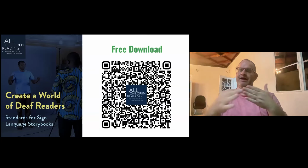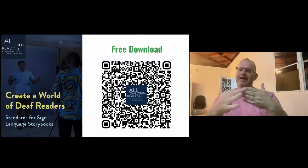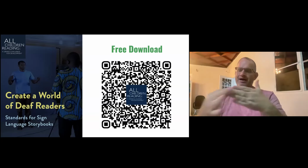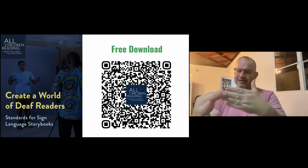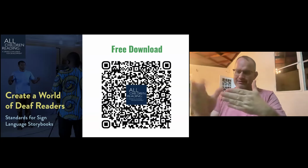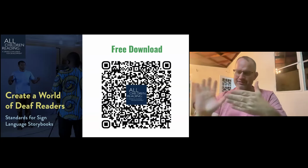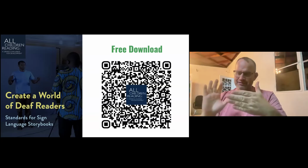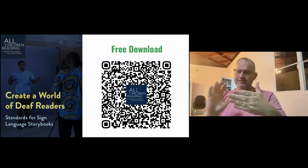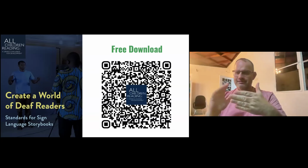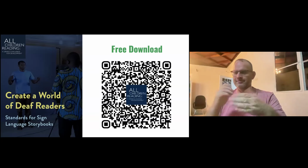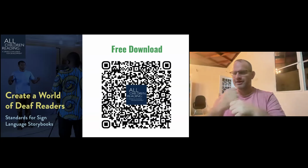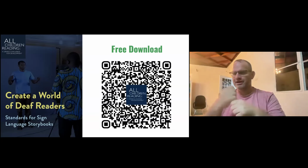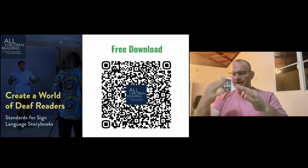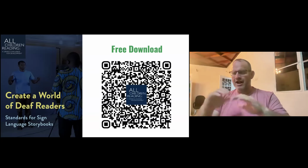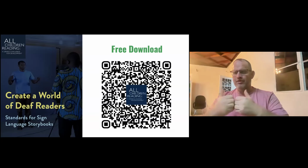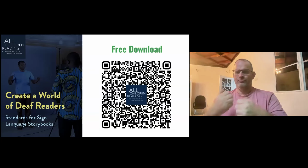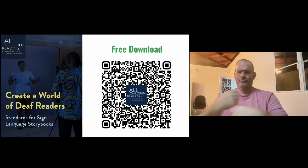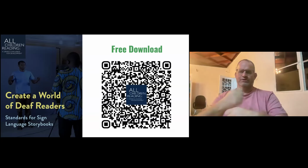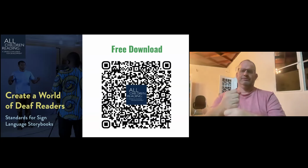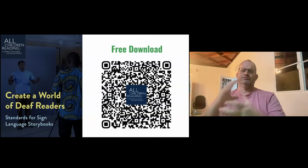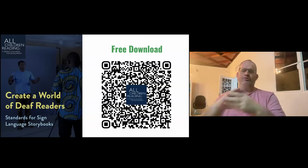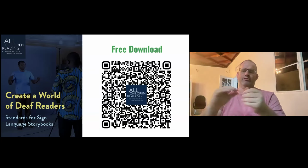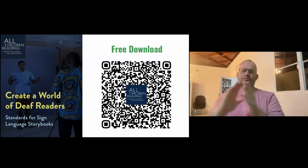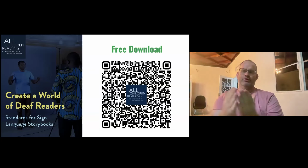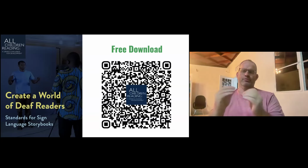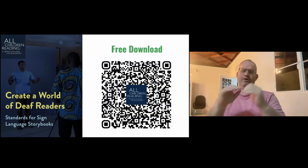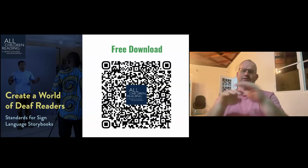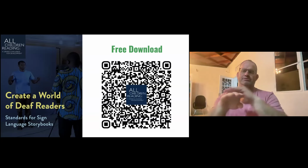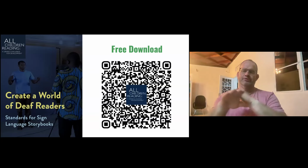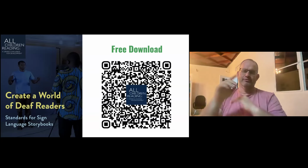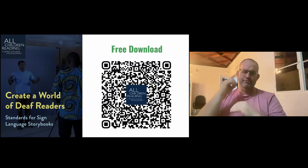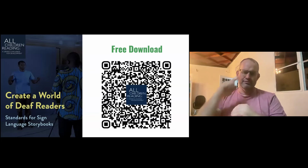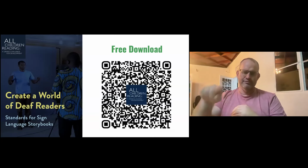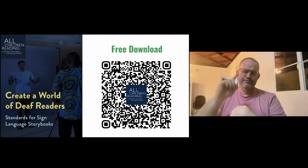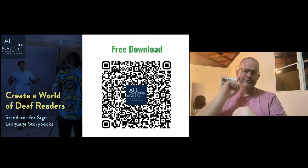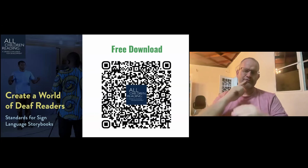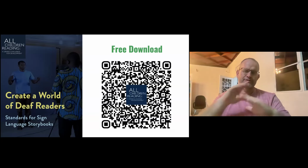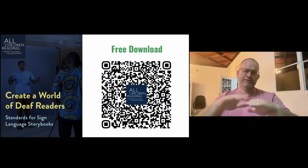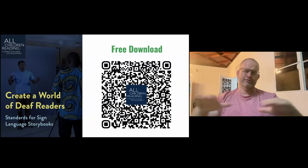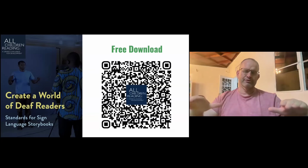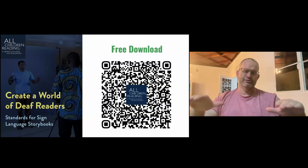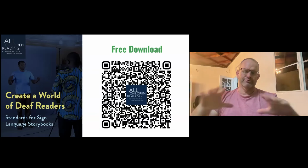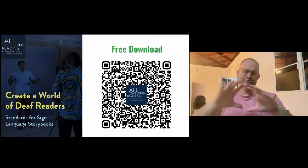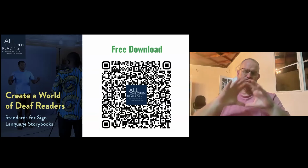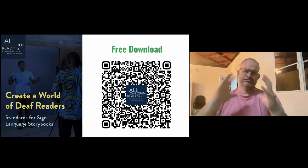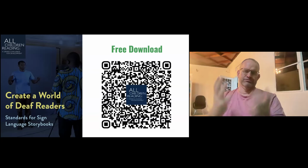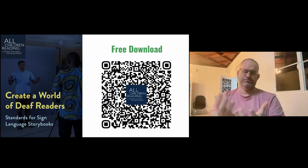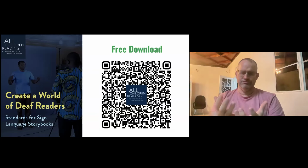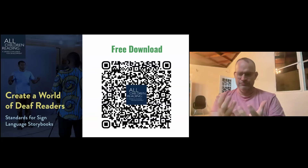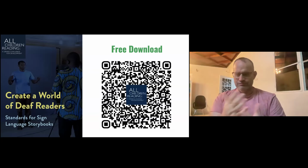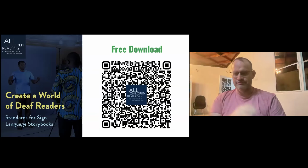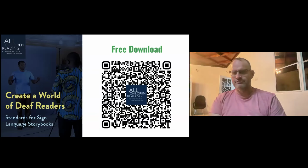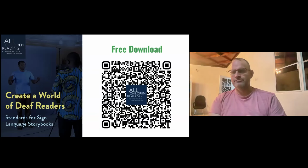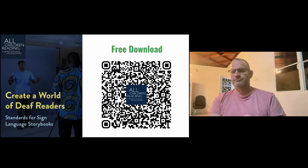So we're thrilled that we now have this resource, these guidelines that again are purely guidance, but they will help to